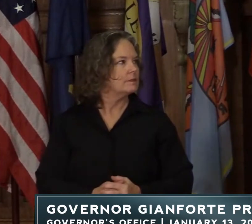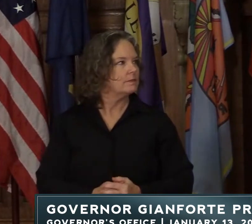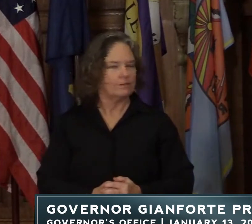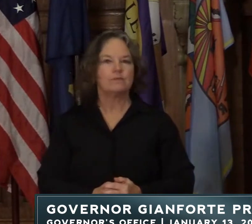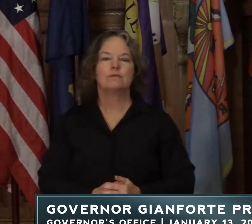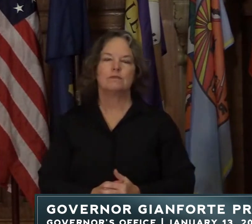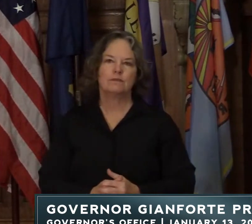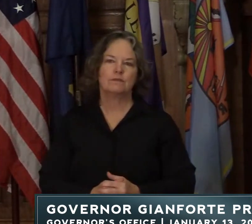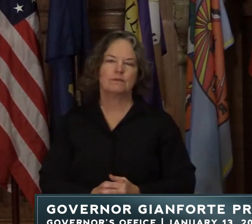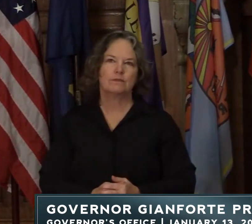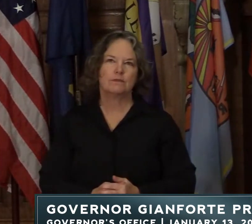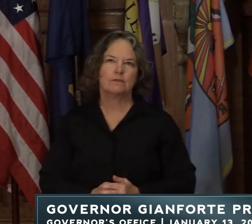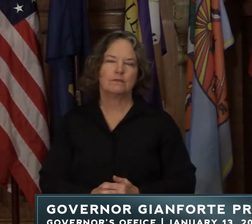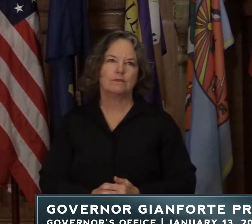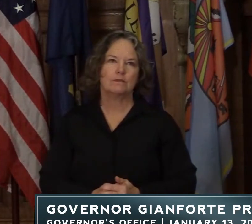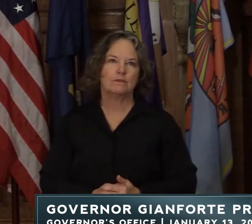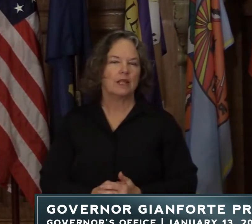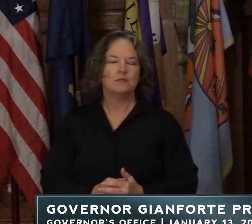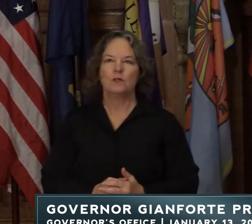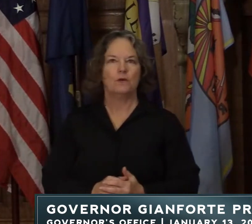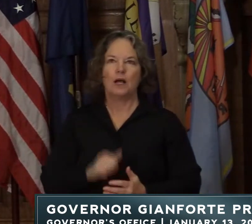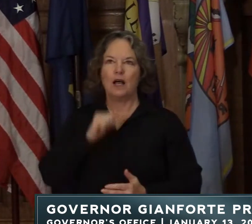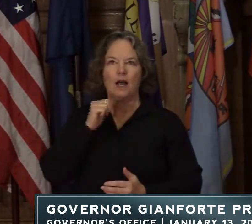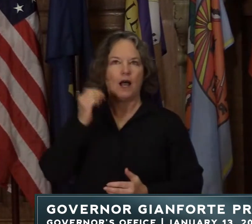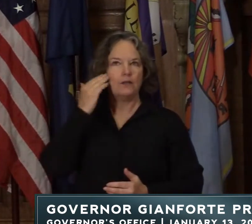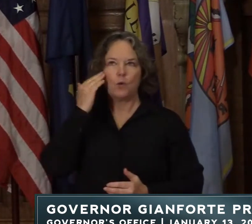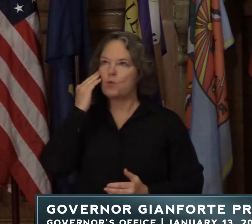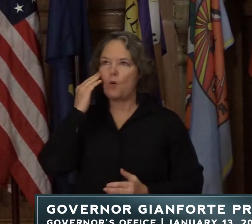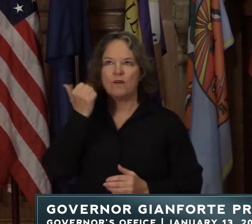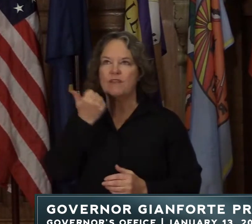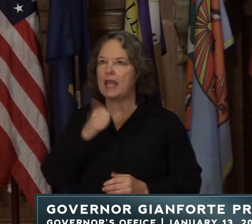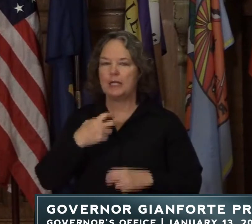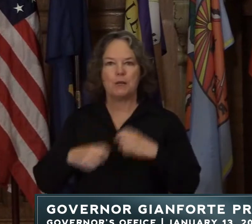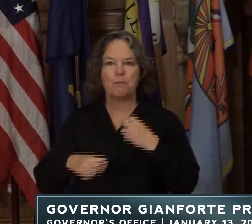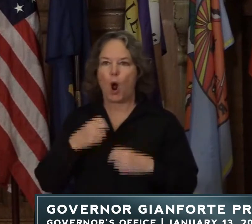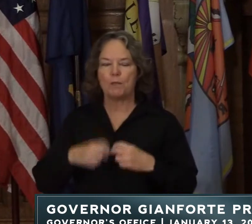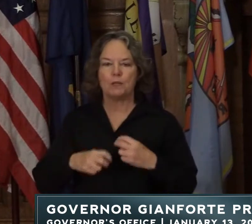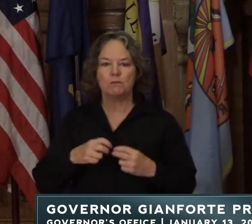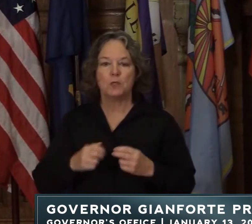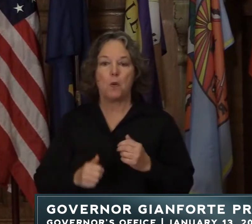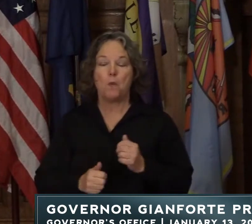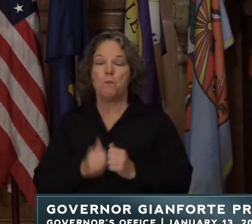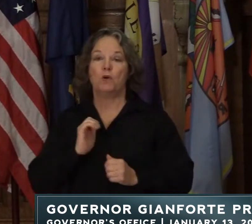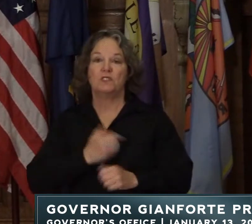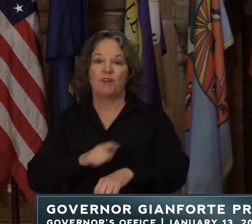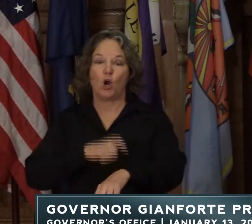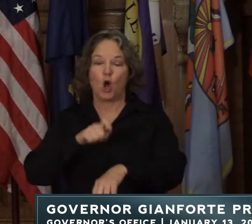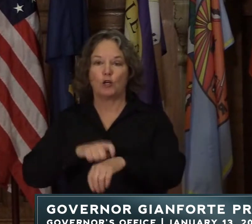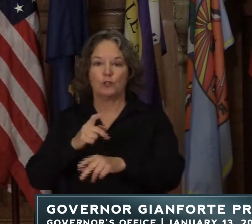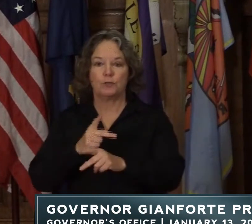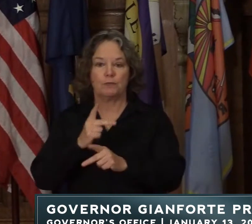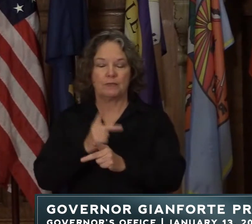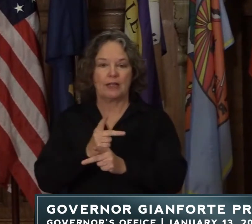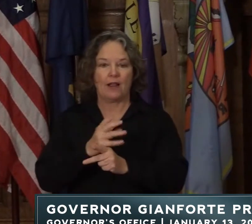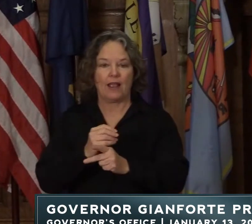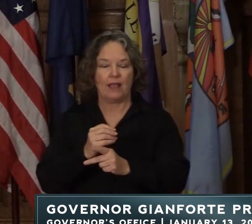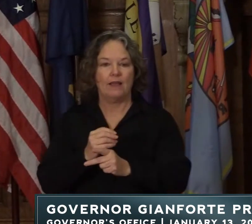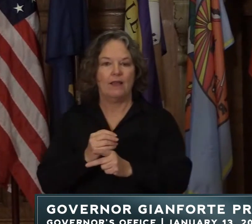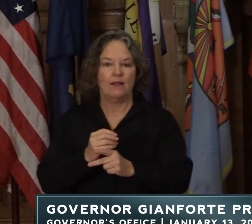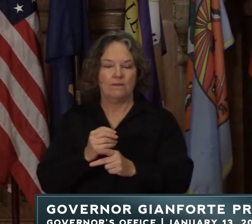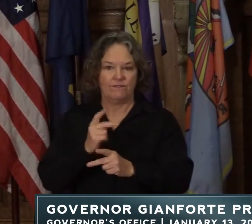Yes, so not aware of any problems. The bulk of our long-term care and assisted living facilities are